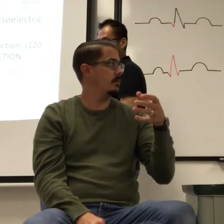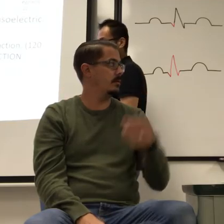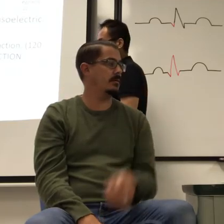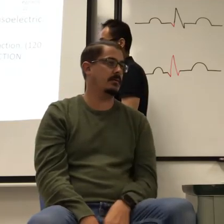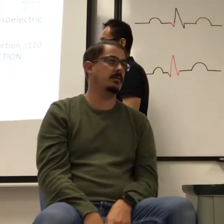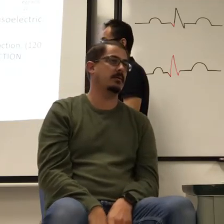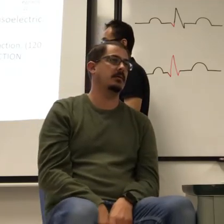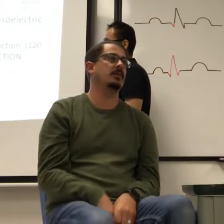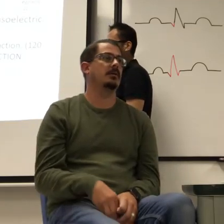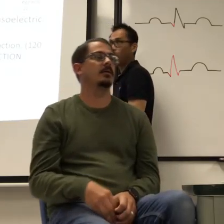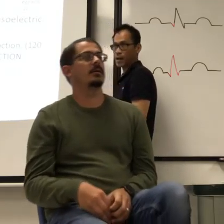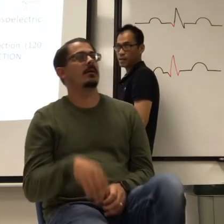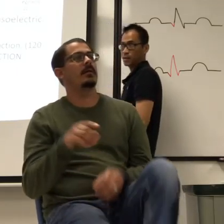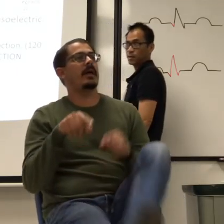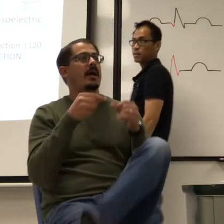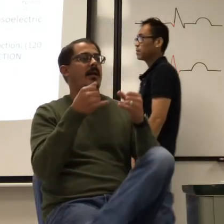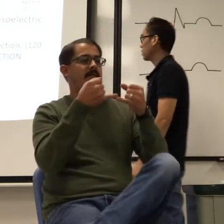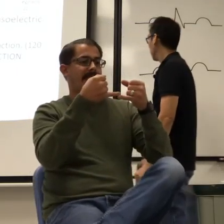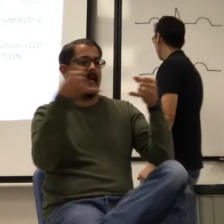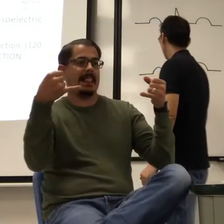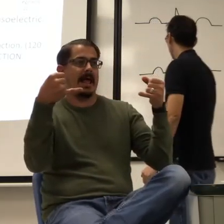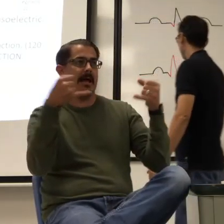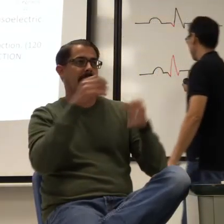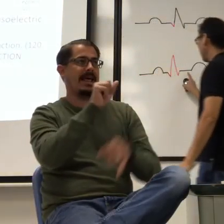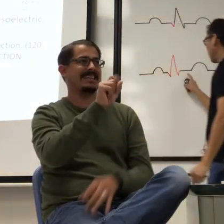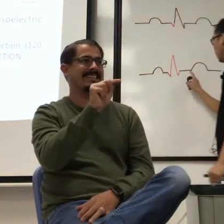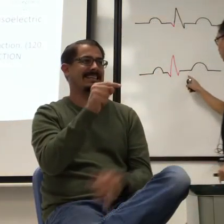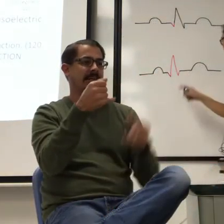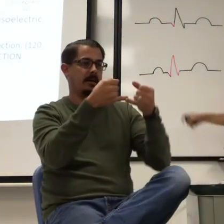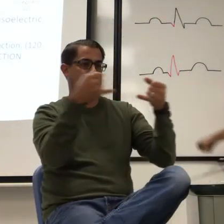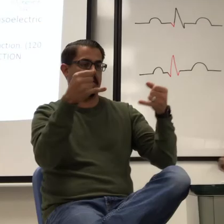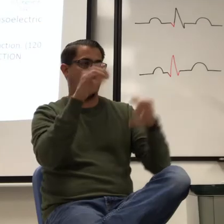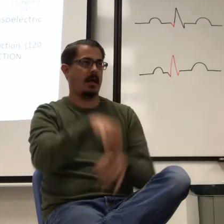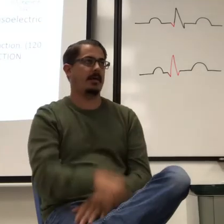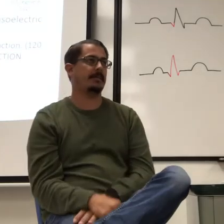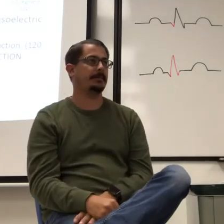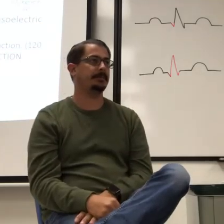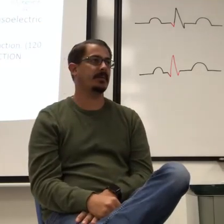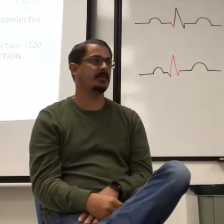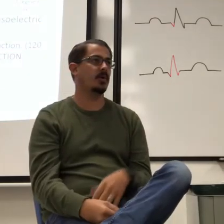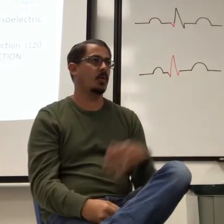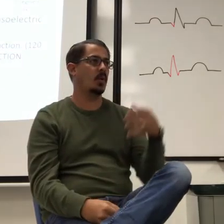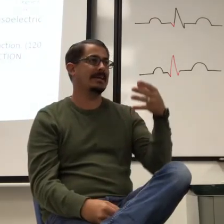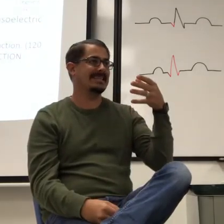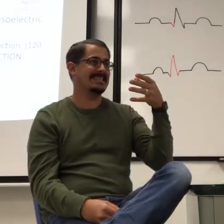ST segment, just that flat line right there.